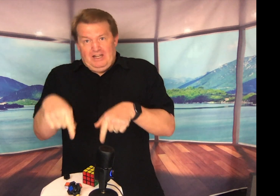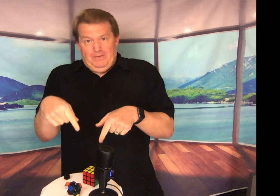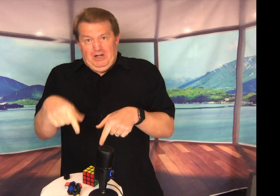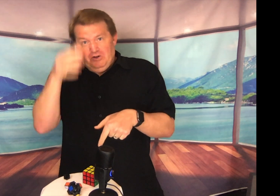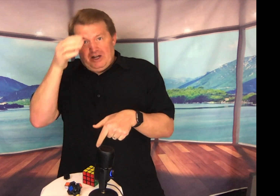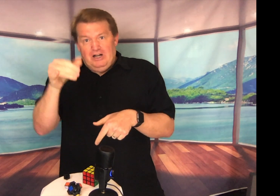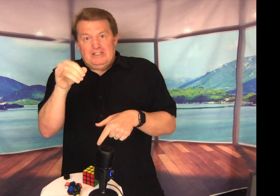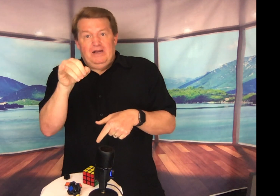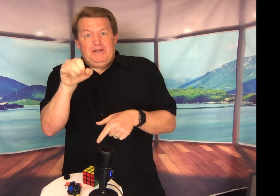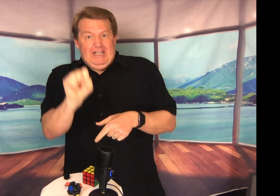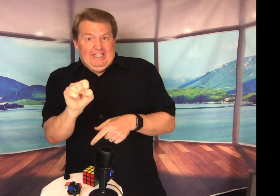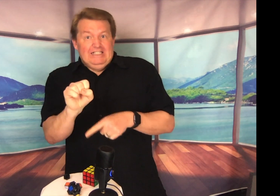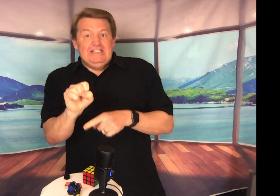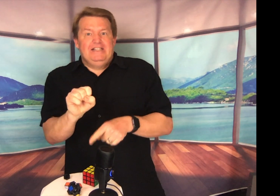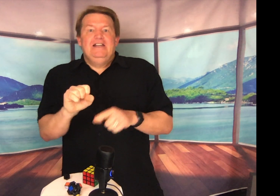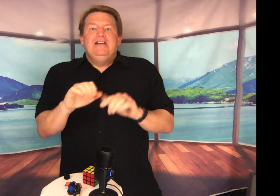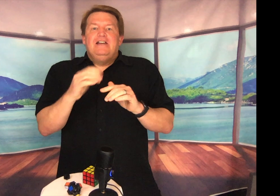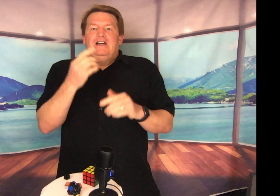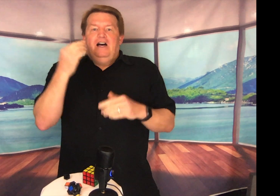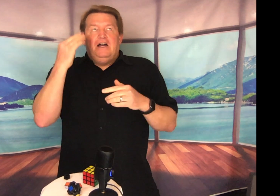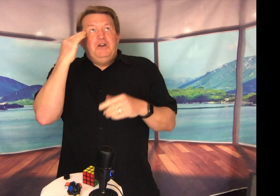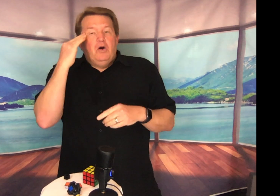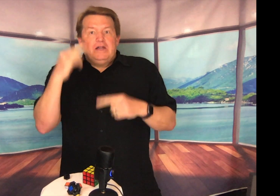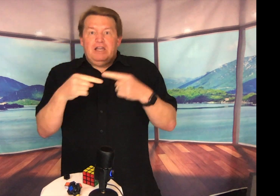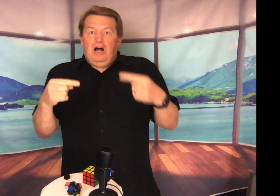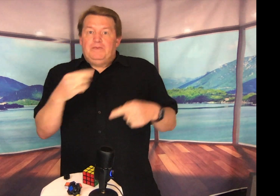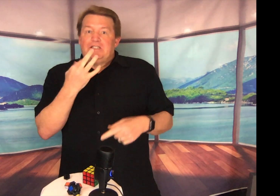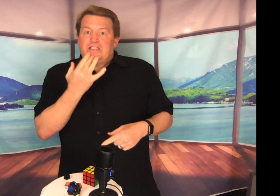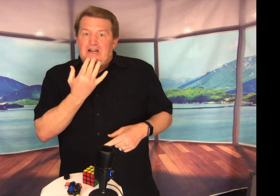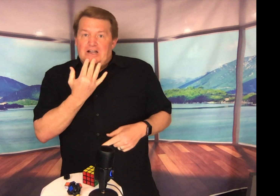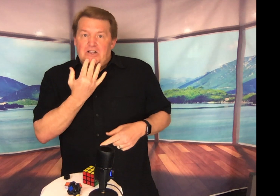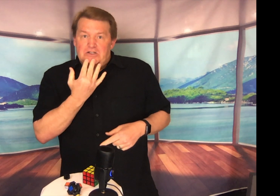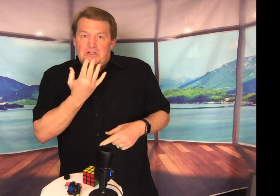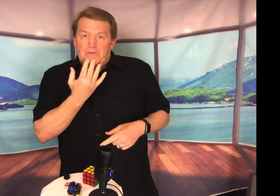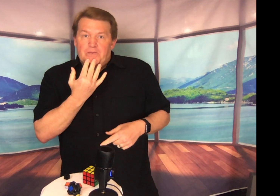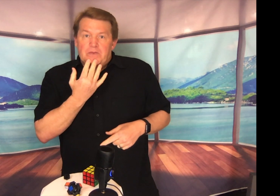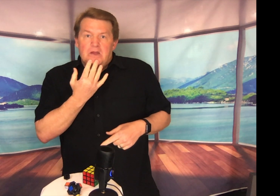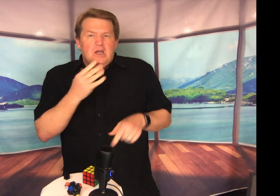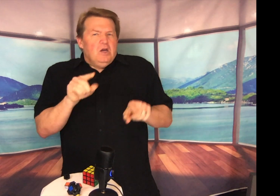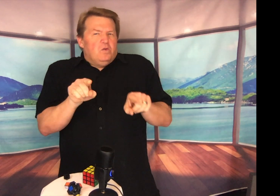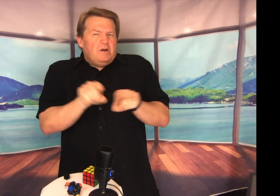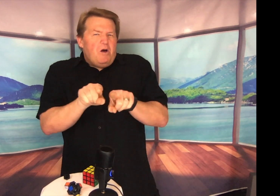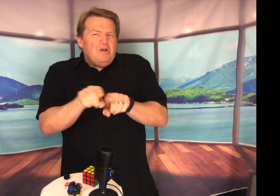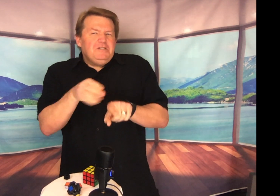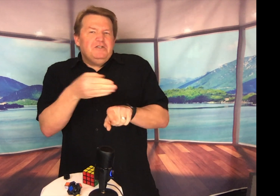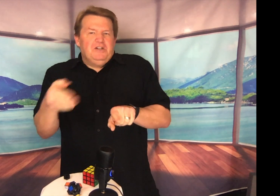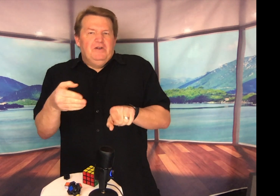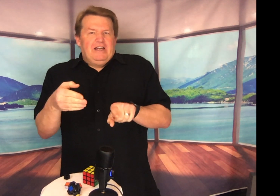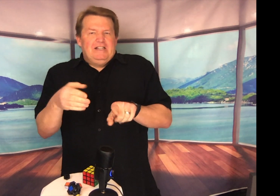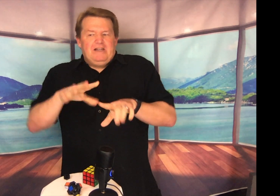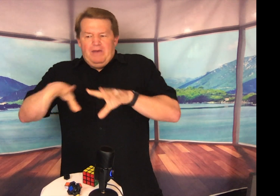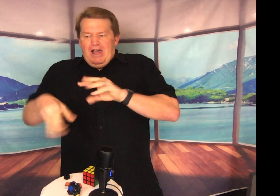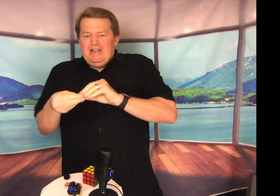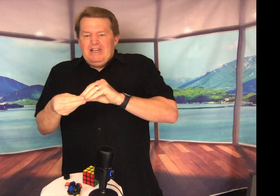here. The concept is knowing the opposite side colors. What I'm also doing is I'm adding